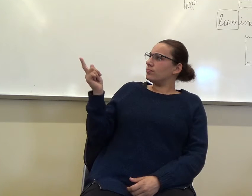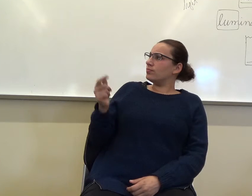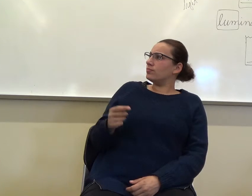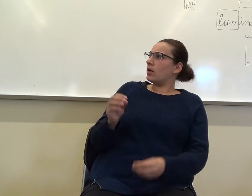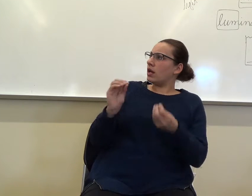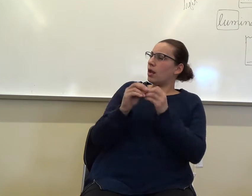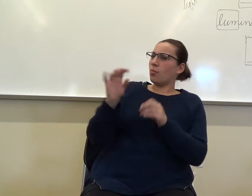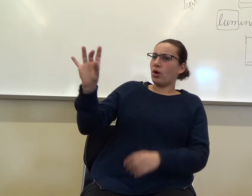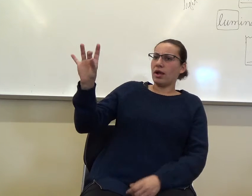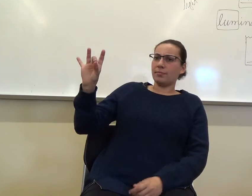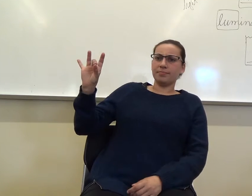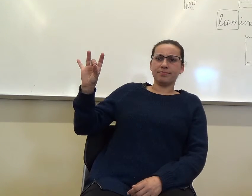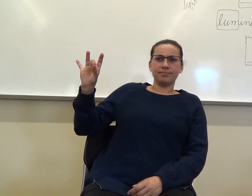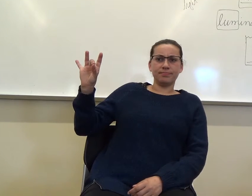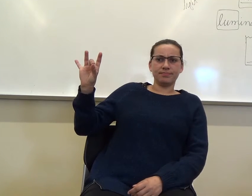one?